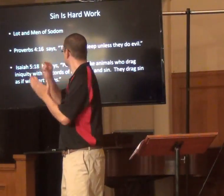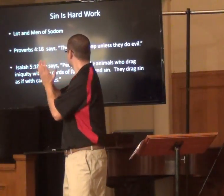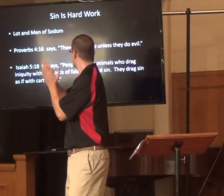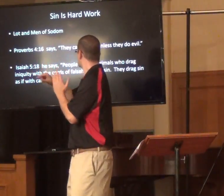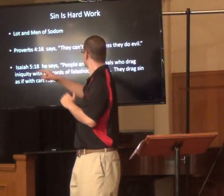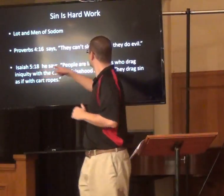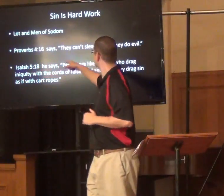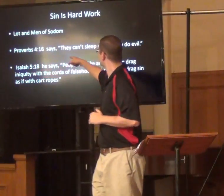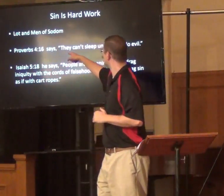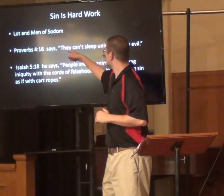sinning.